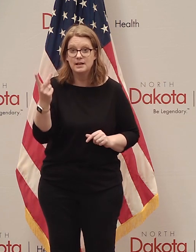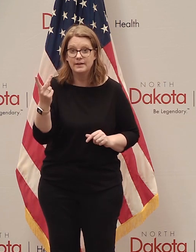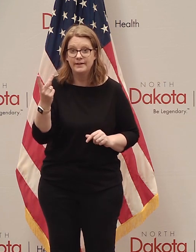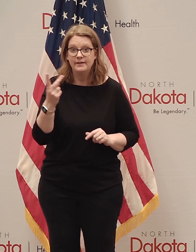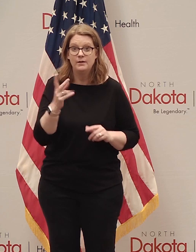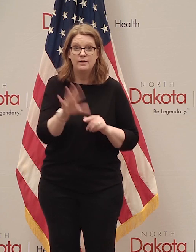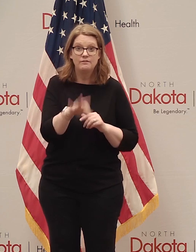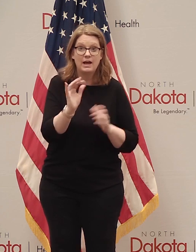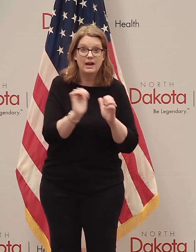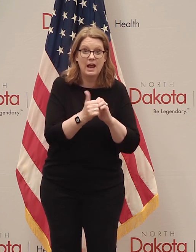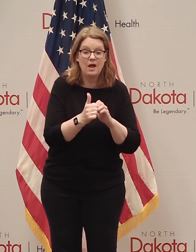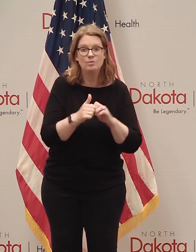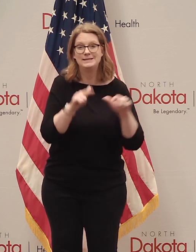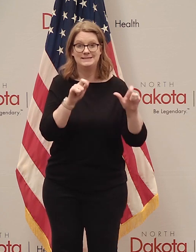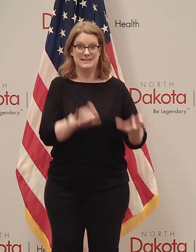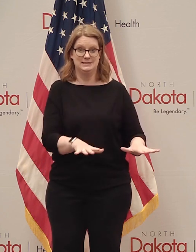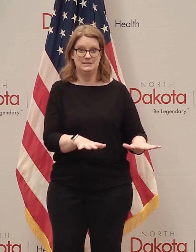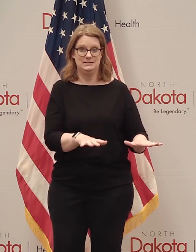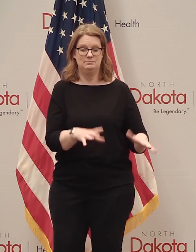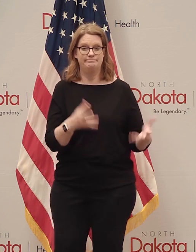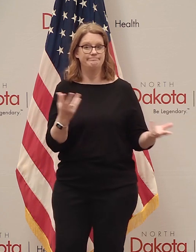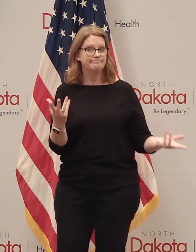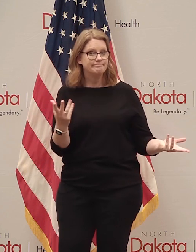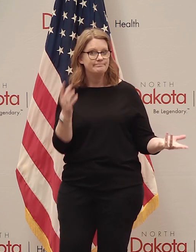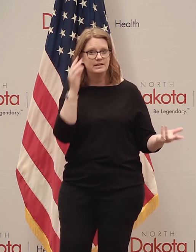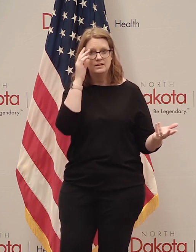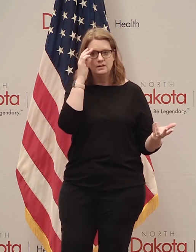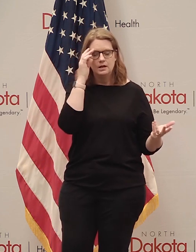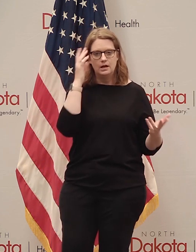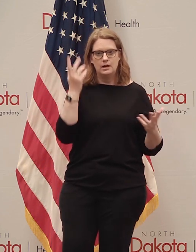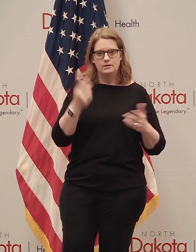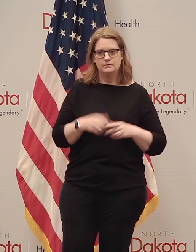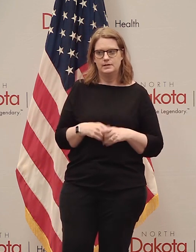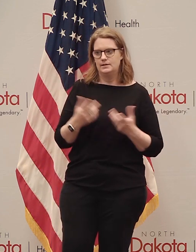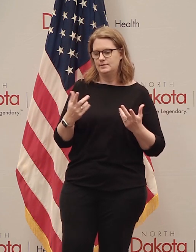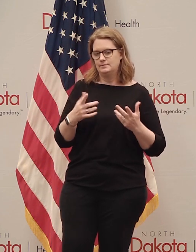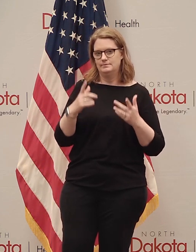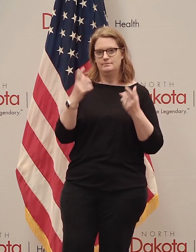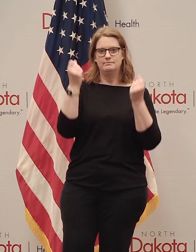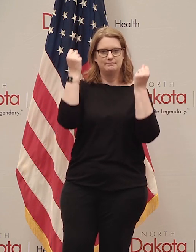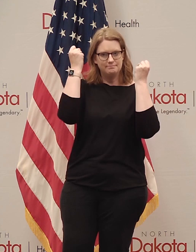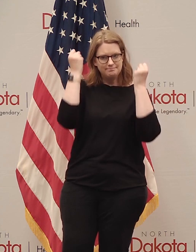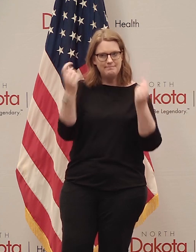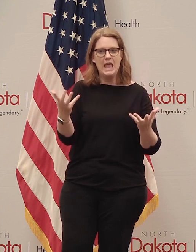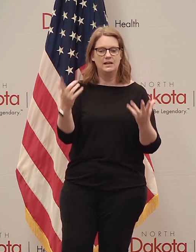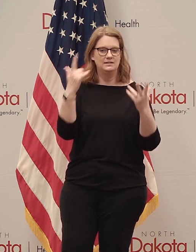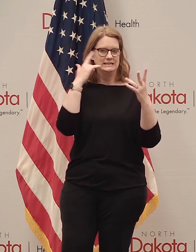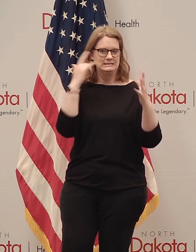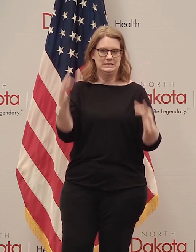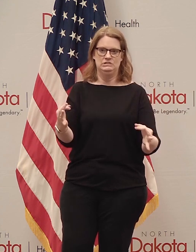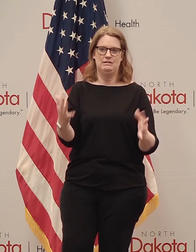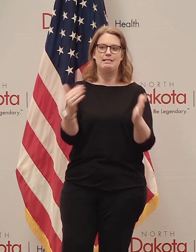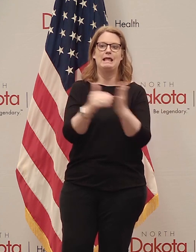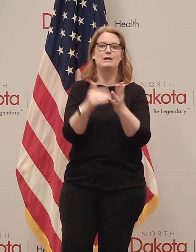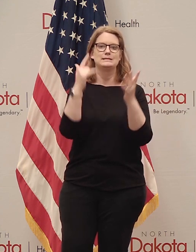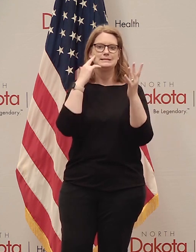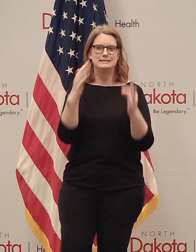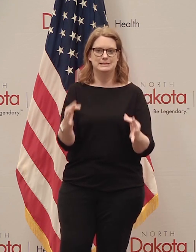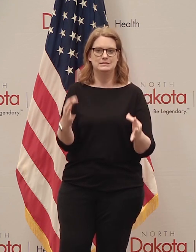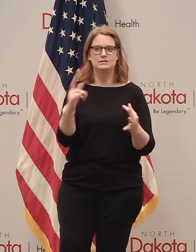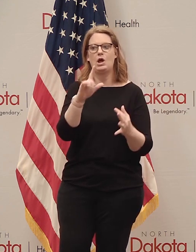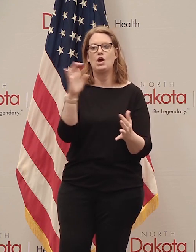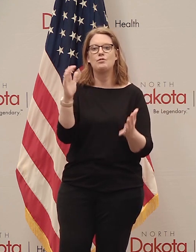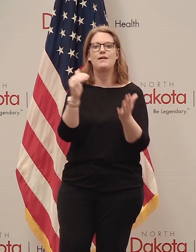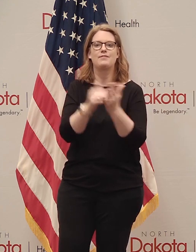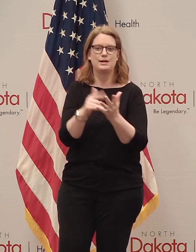through testing, and there are not tens of decisions, hundreds of decisions, thousands of decisions. There's literally hundreds of